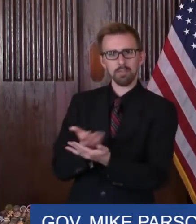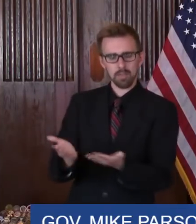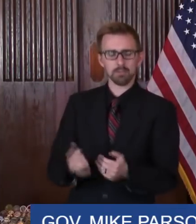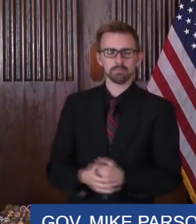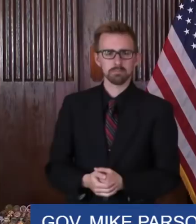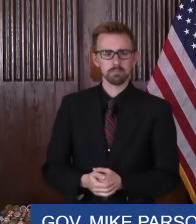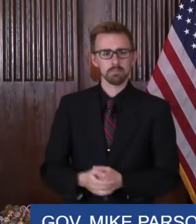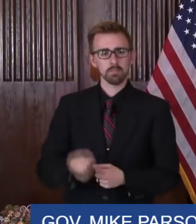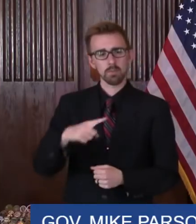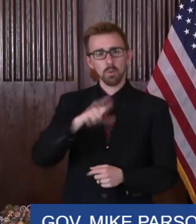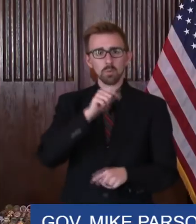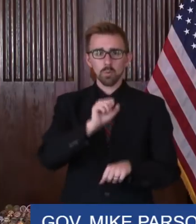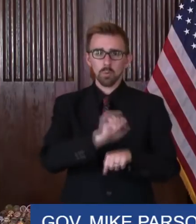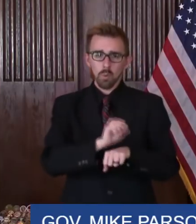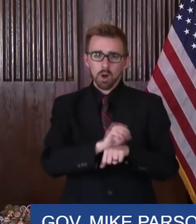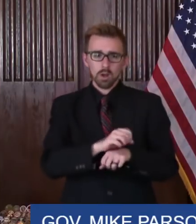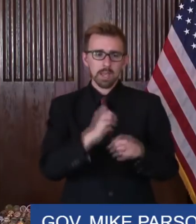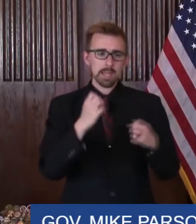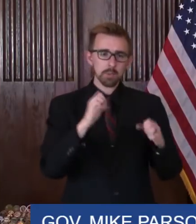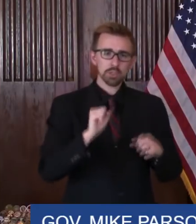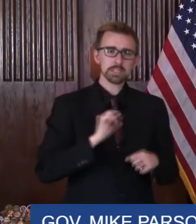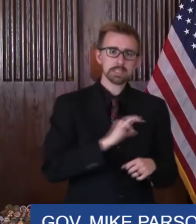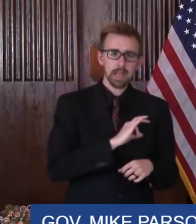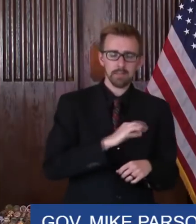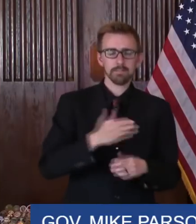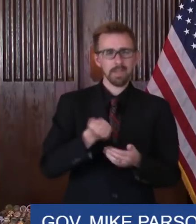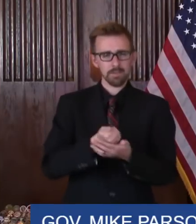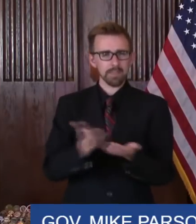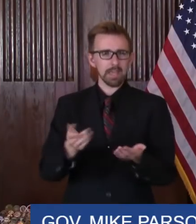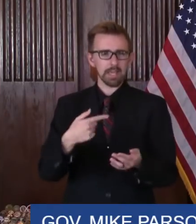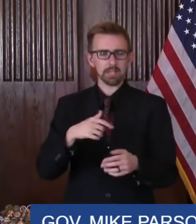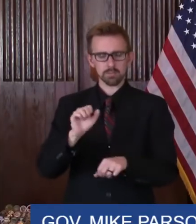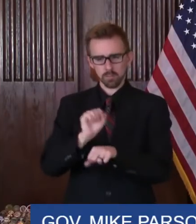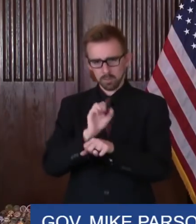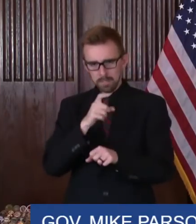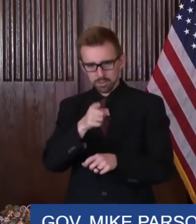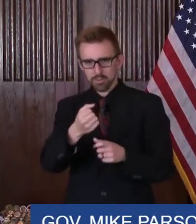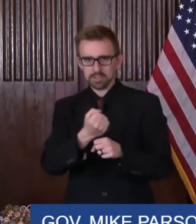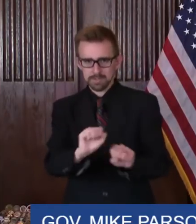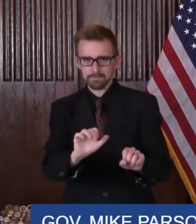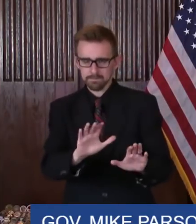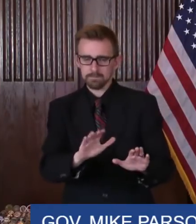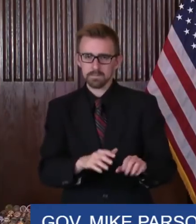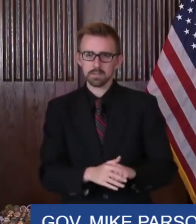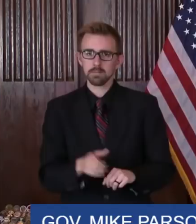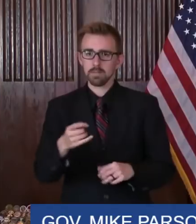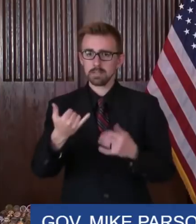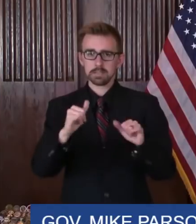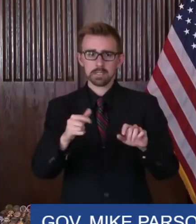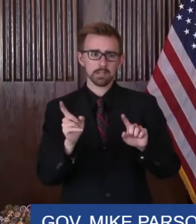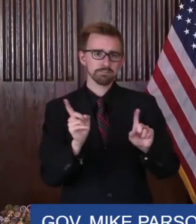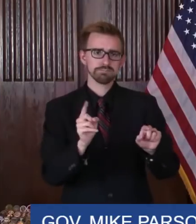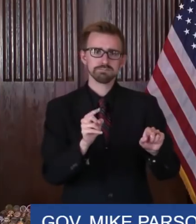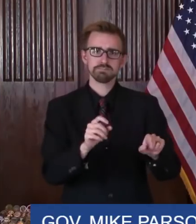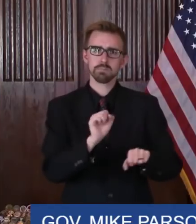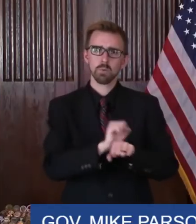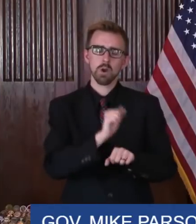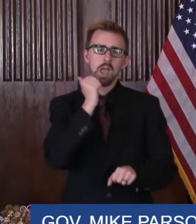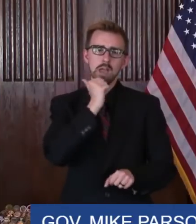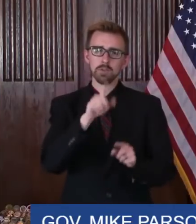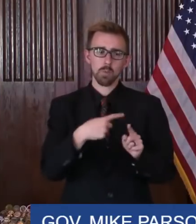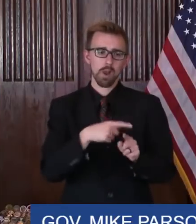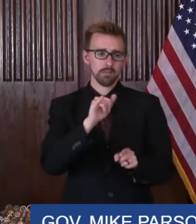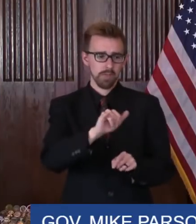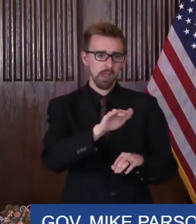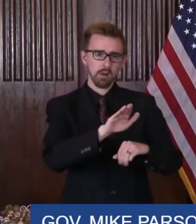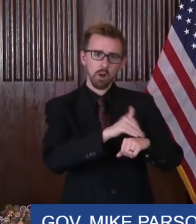personnel, we're trying every day to make sure their safety, but they still answer the call every day when that call